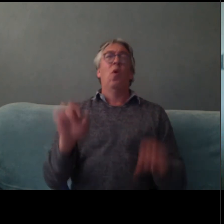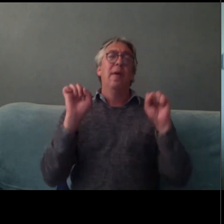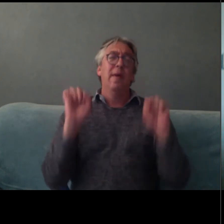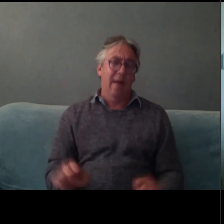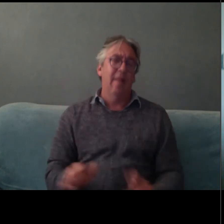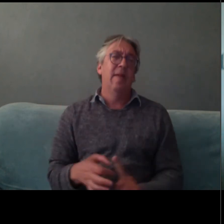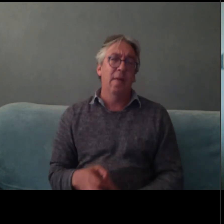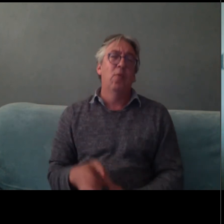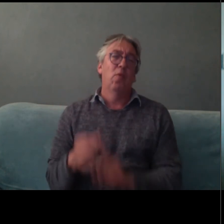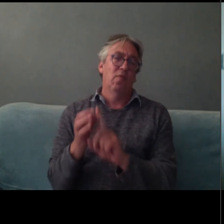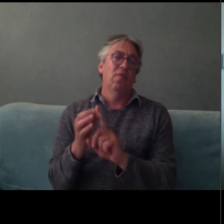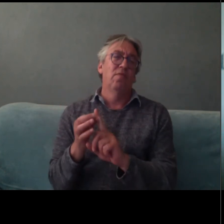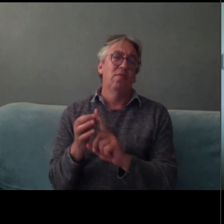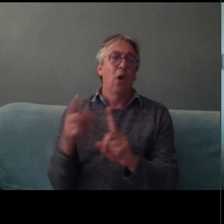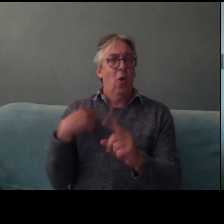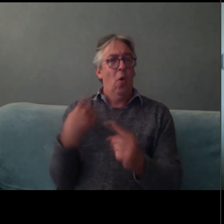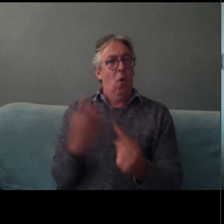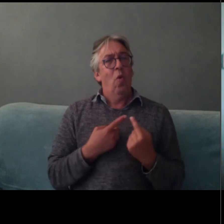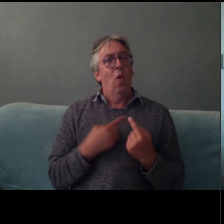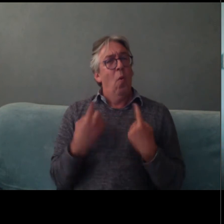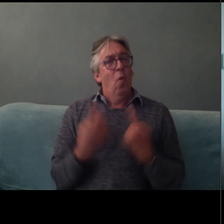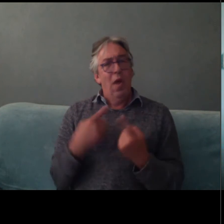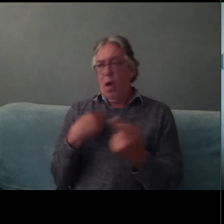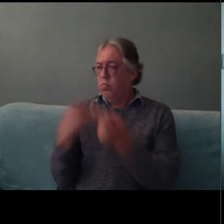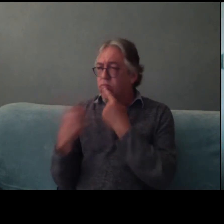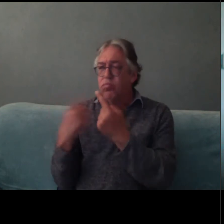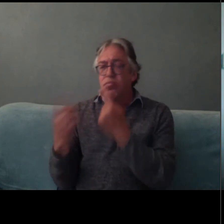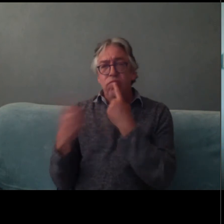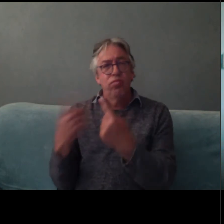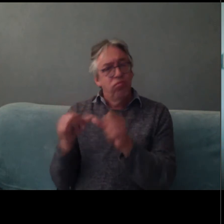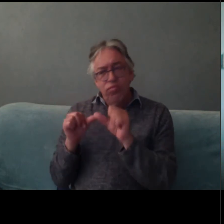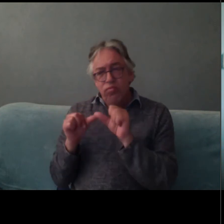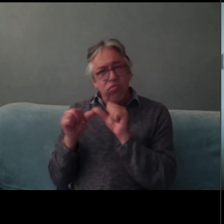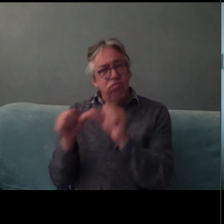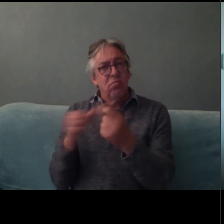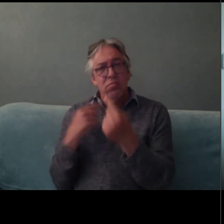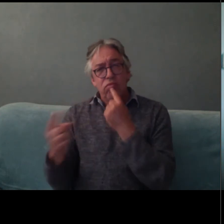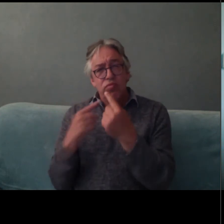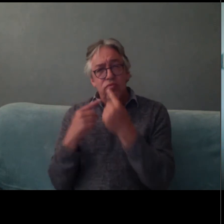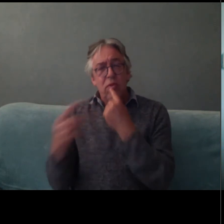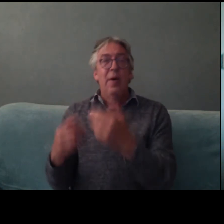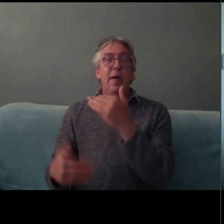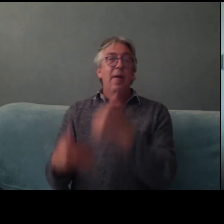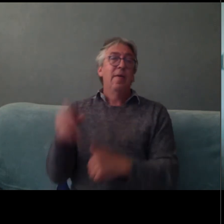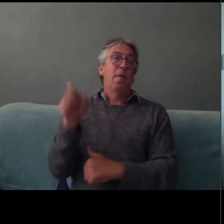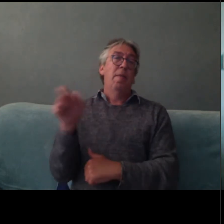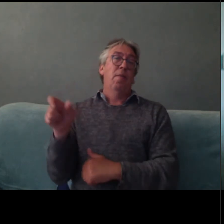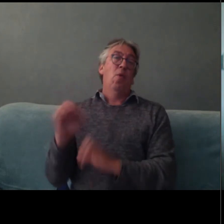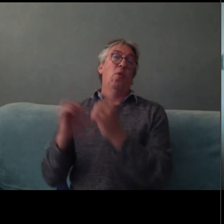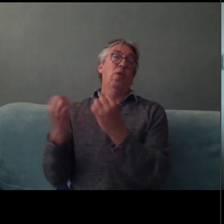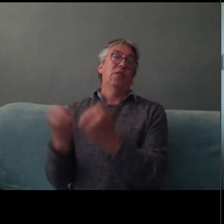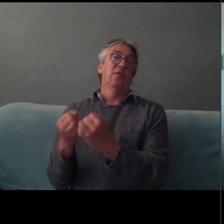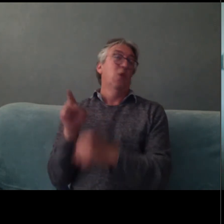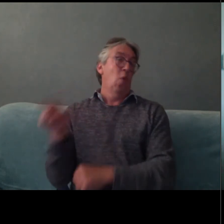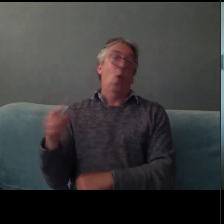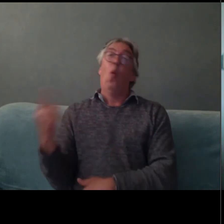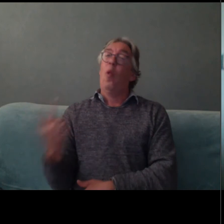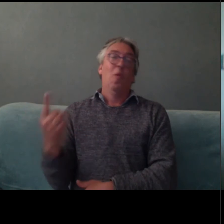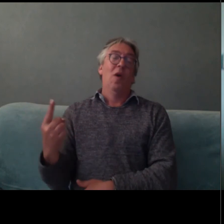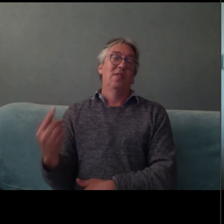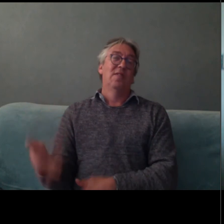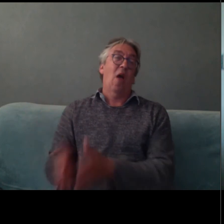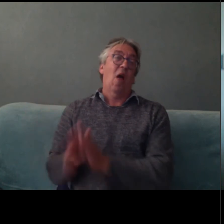with the organizations of persons with disabilities are continuous, and there are always demands put forth by the organizations